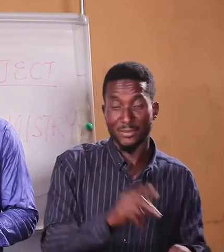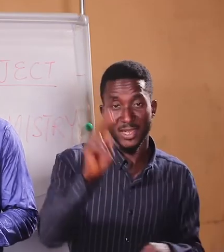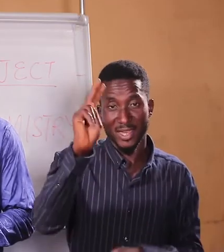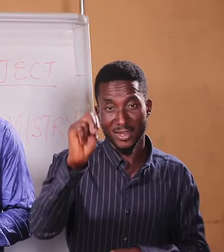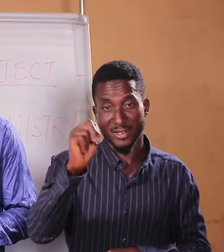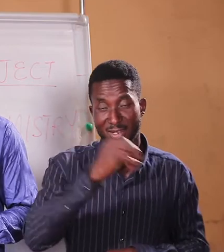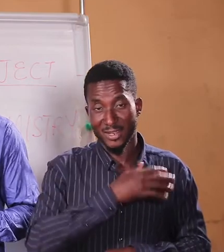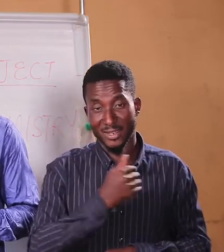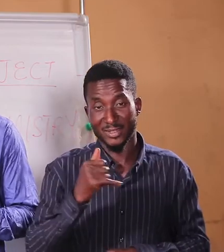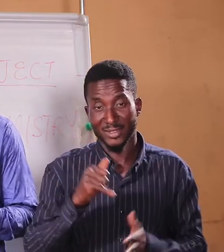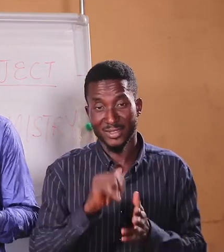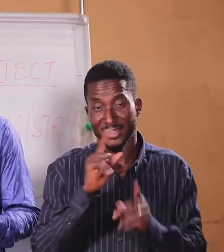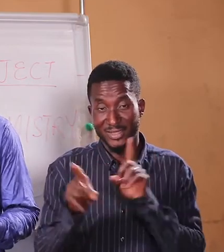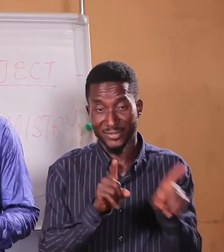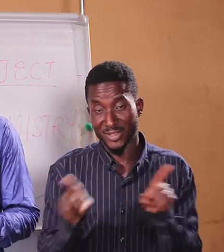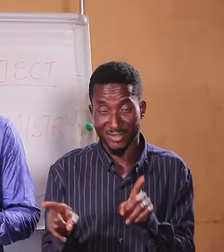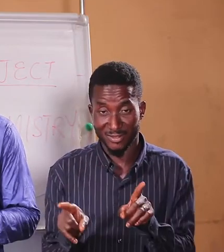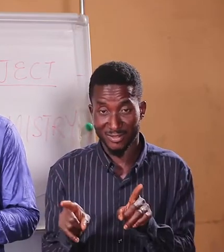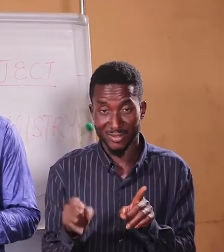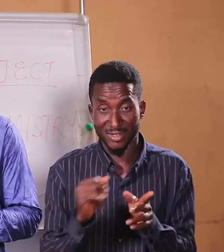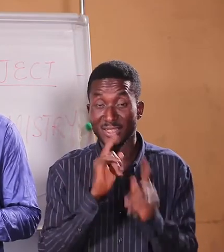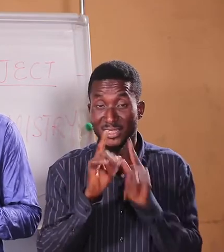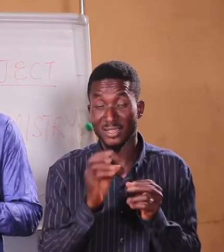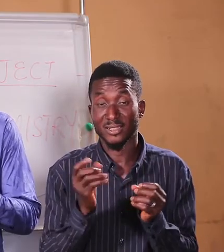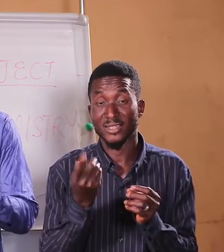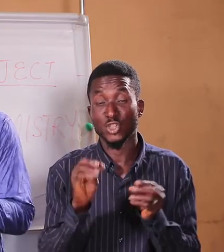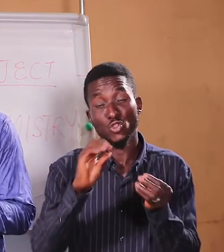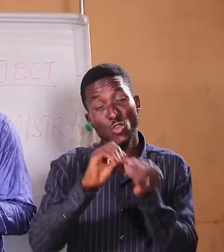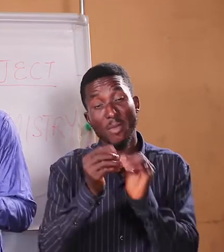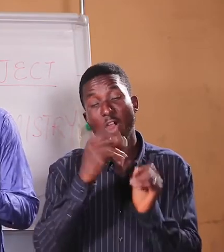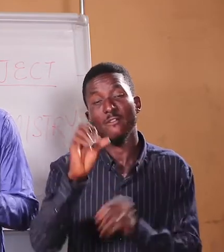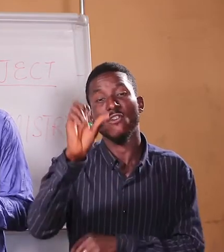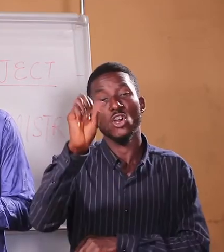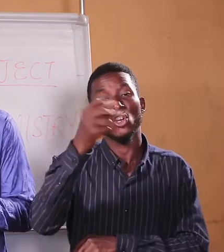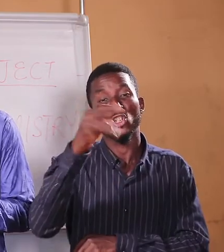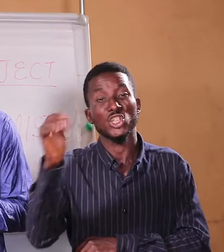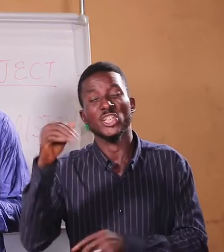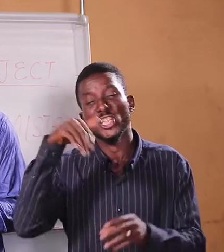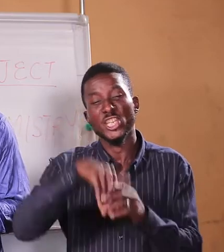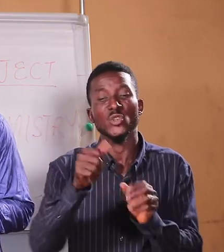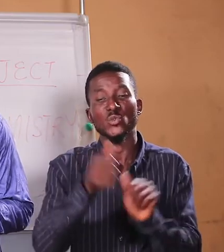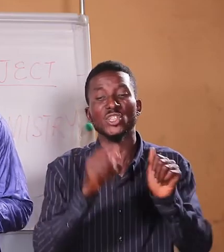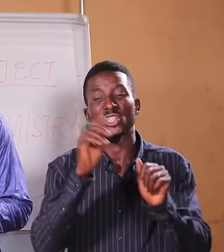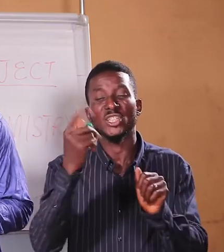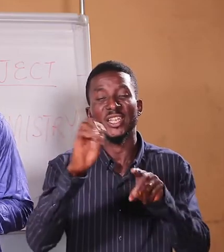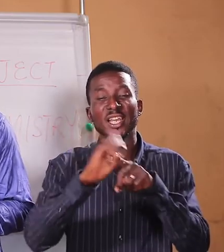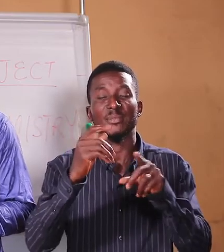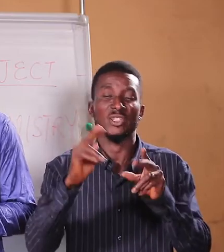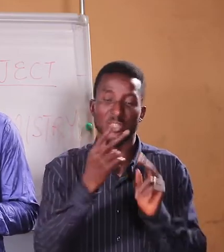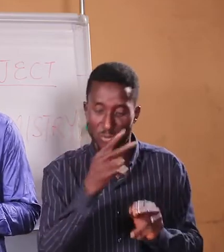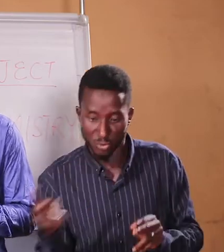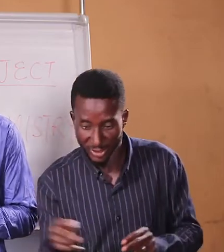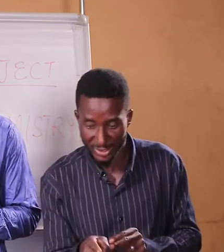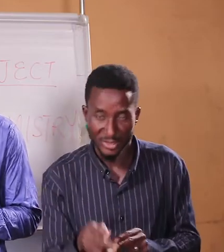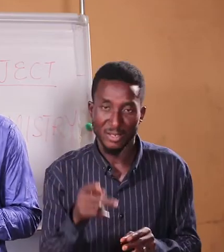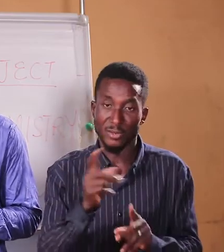it has the it defines, or it tells you the number of shell, or the shell in which an element is located.